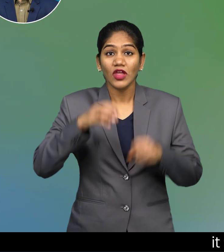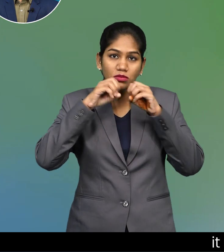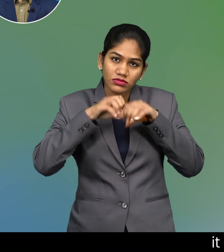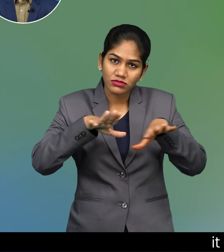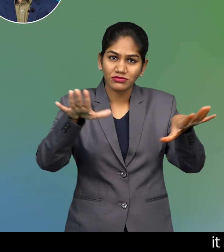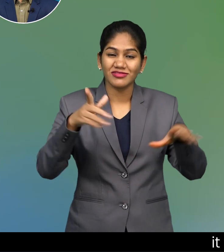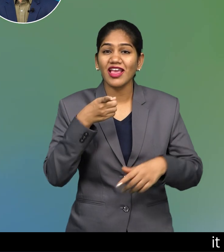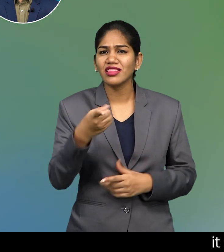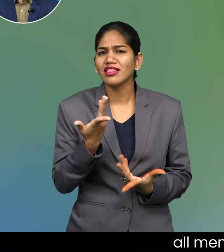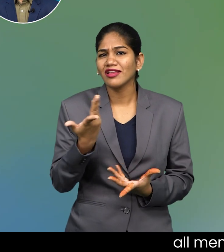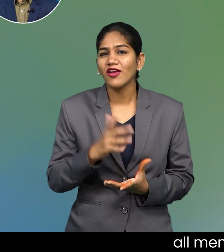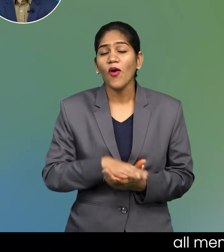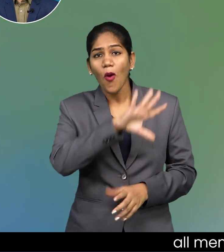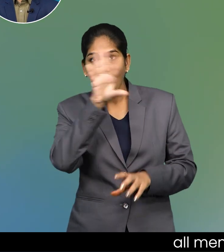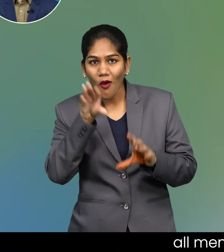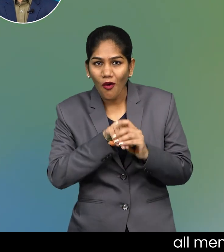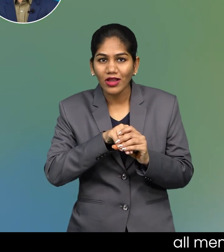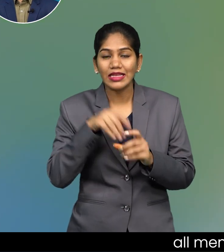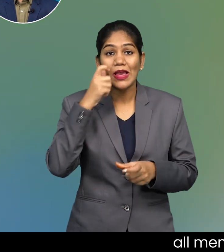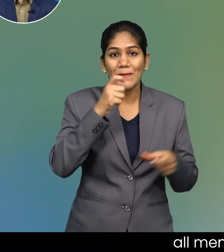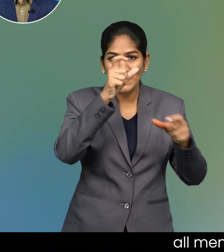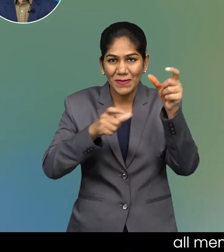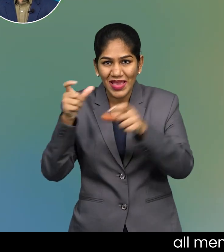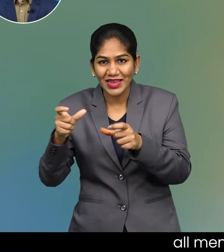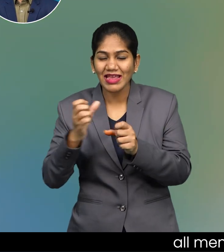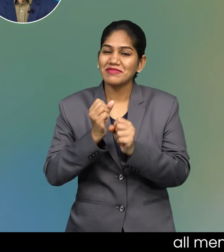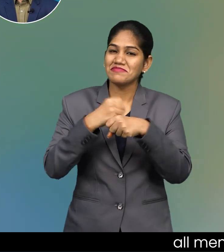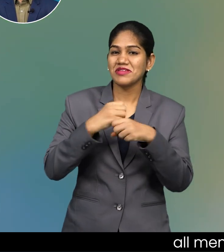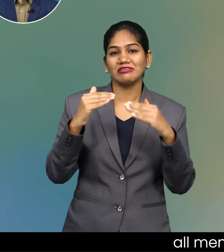It declared that all men are created equal